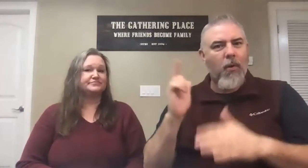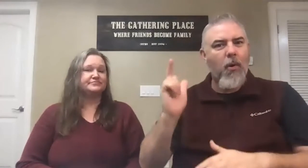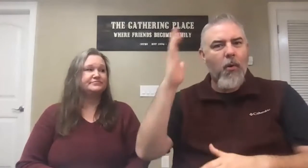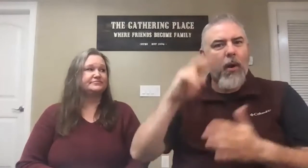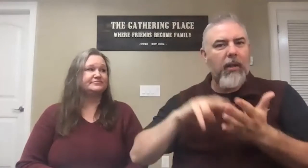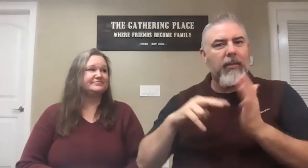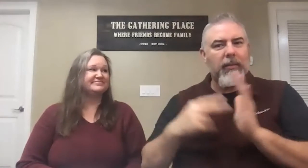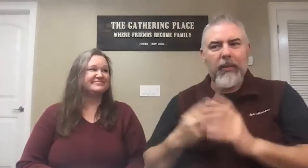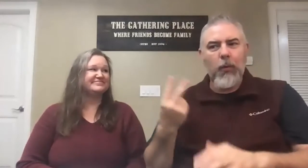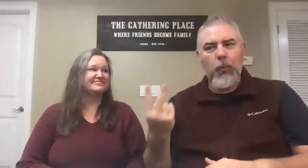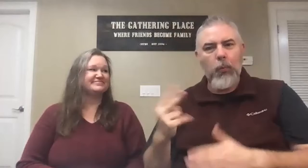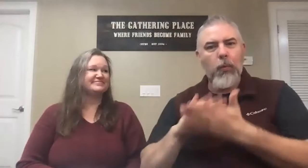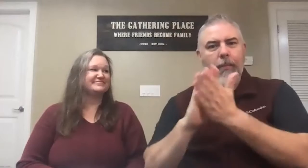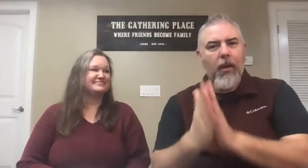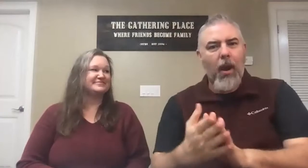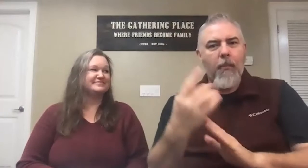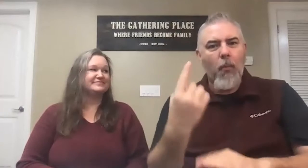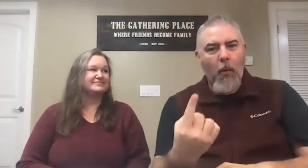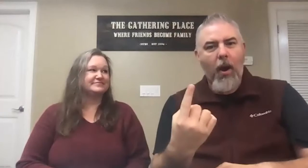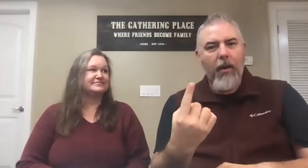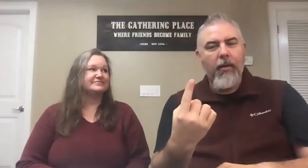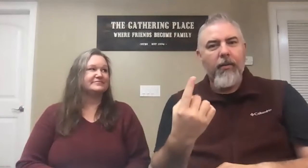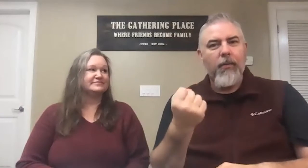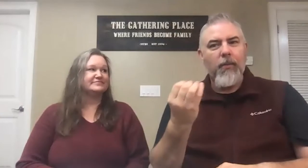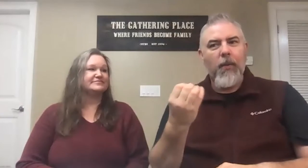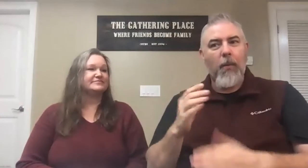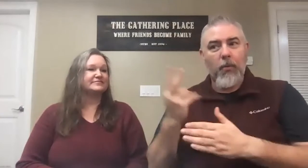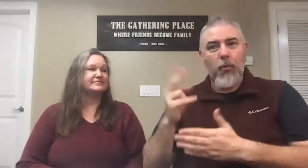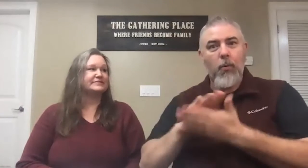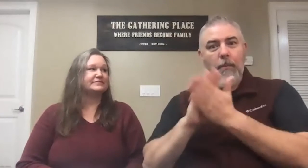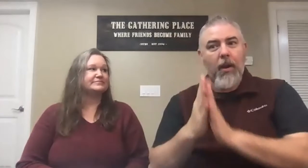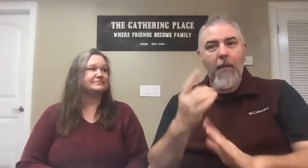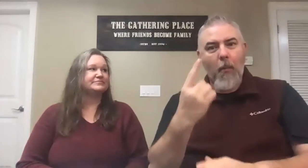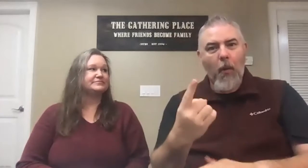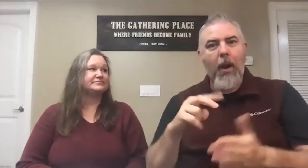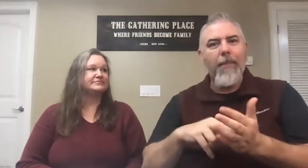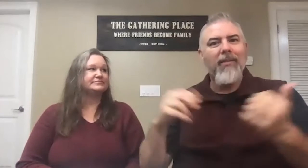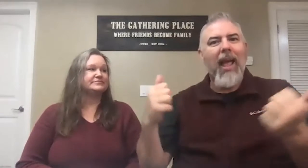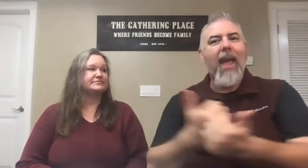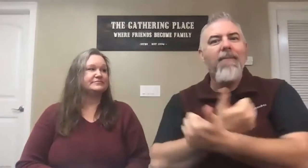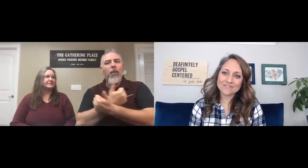together. That's what the Lord meant when he said, when two must become one. When two become